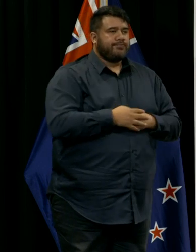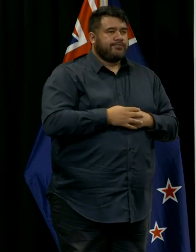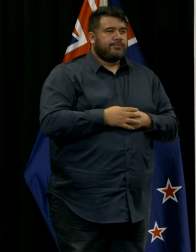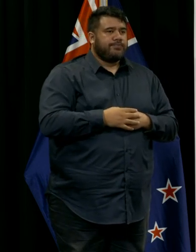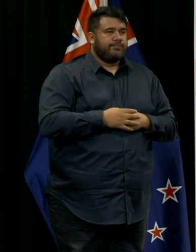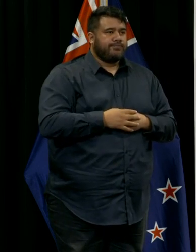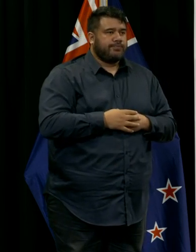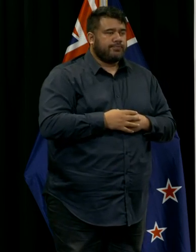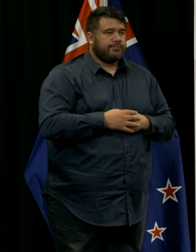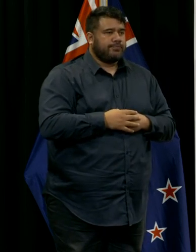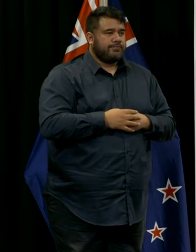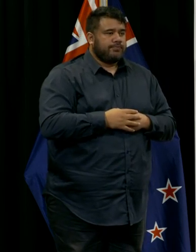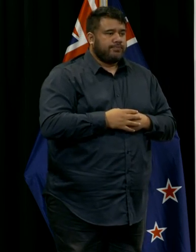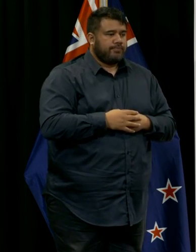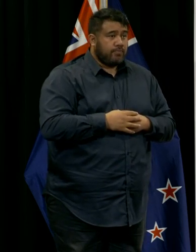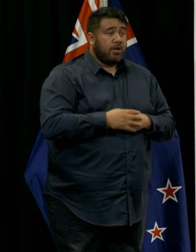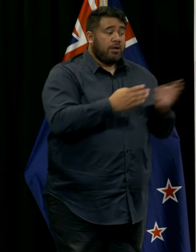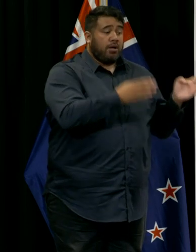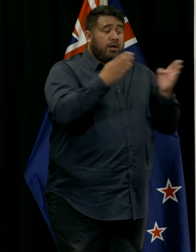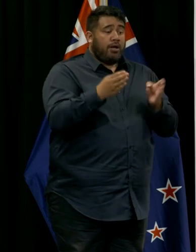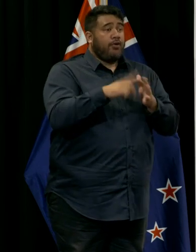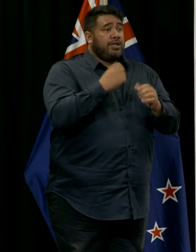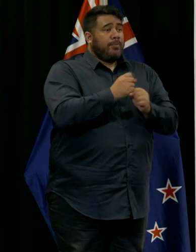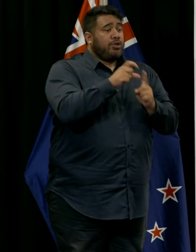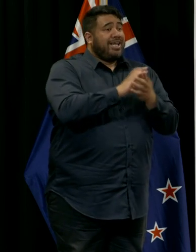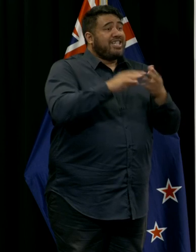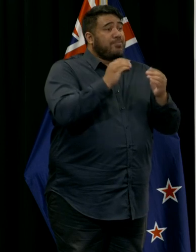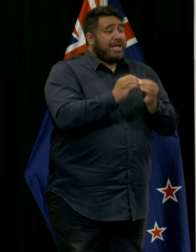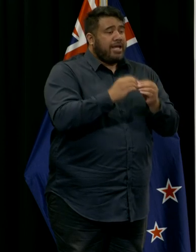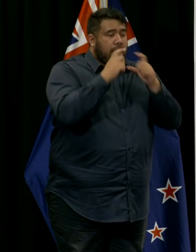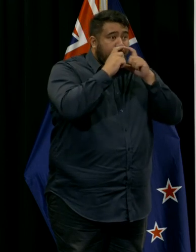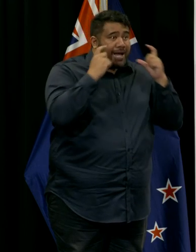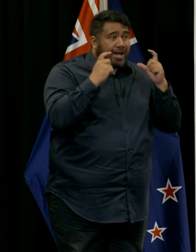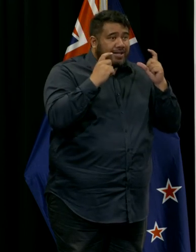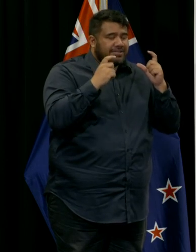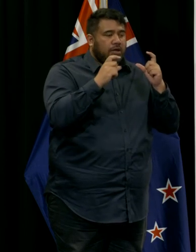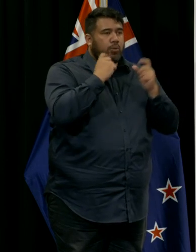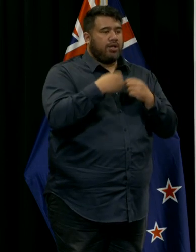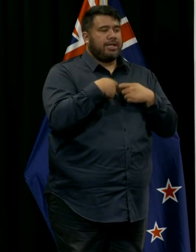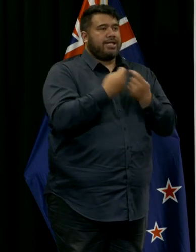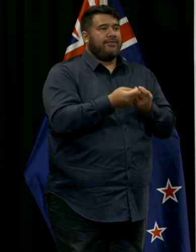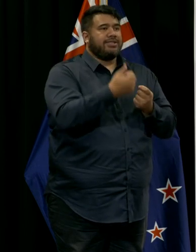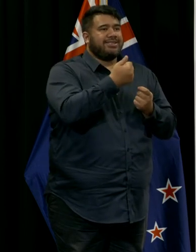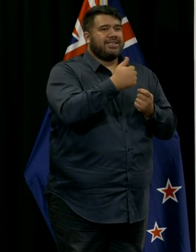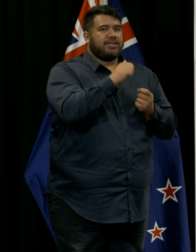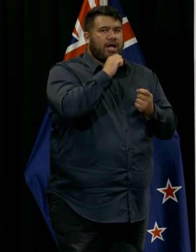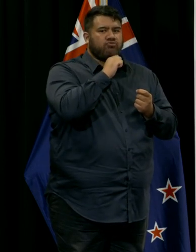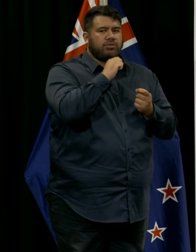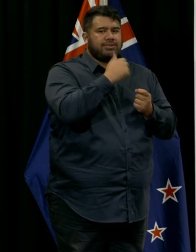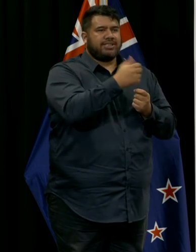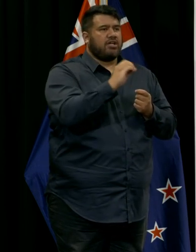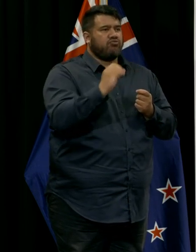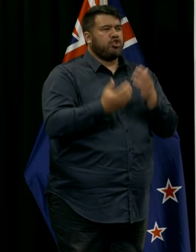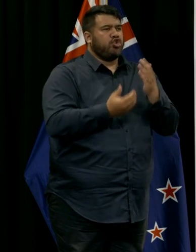arrangements. An example for the DHBs, we're releasing 600 masks later today to district health boards from our pandemic